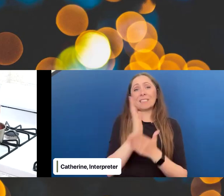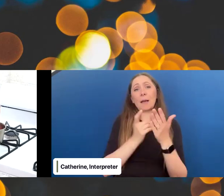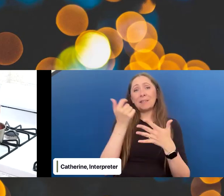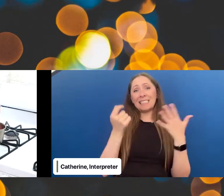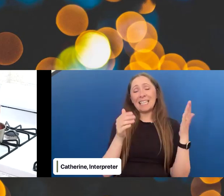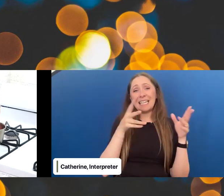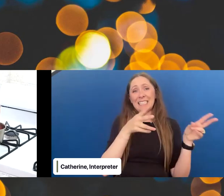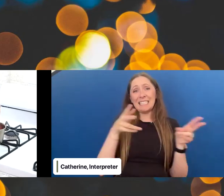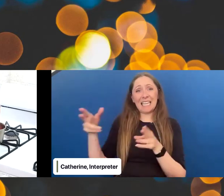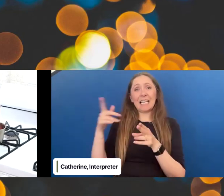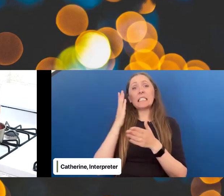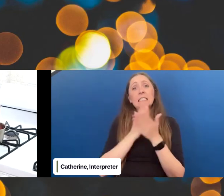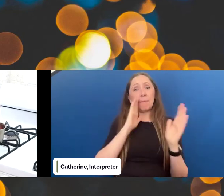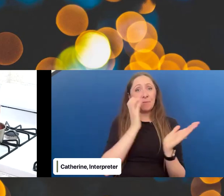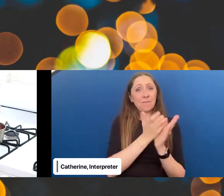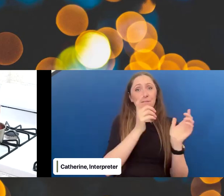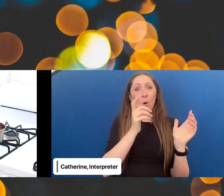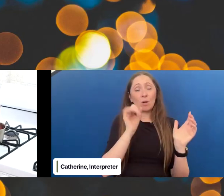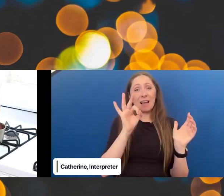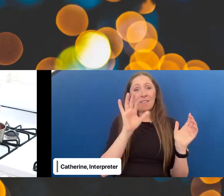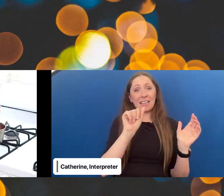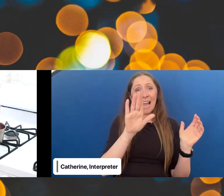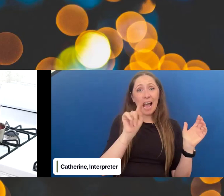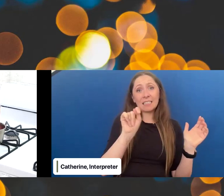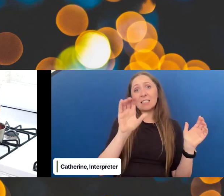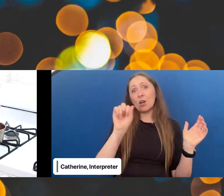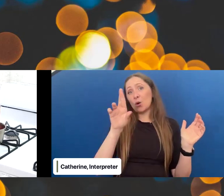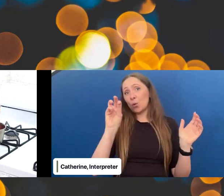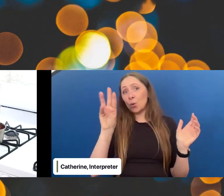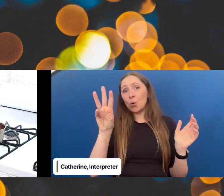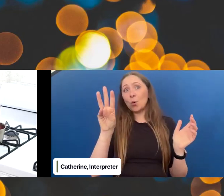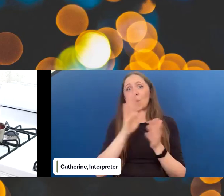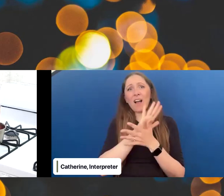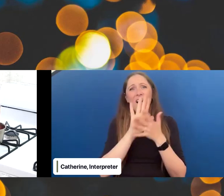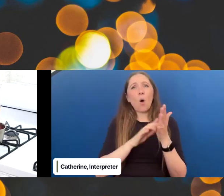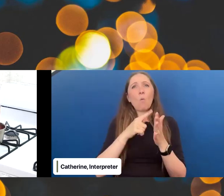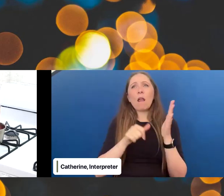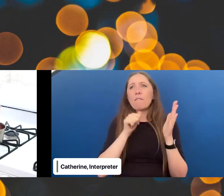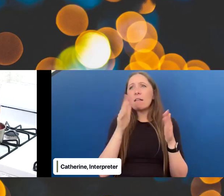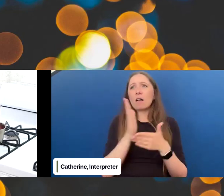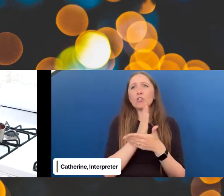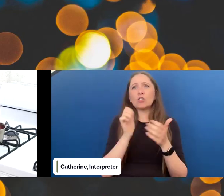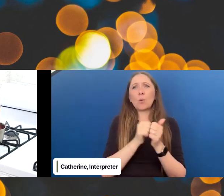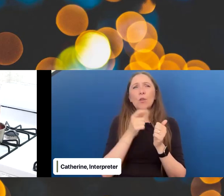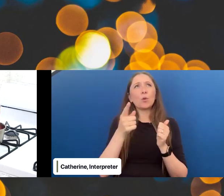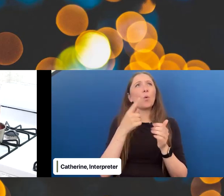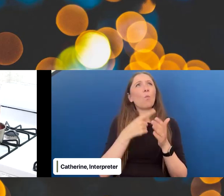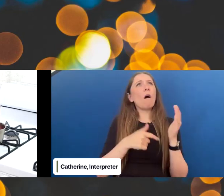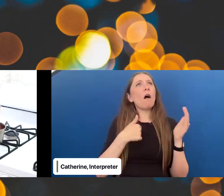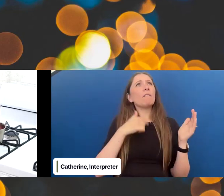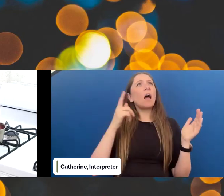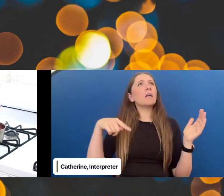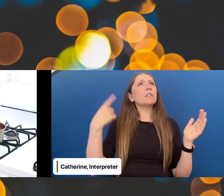scenes and some photos of the cast and crew, the sets. What haven't I done for you? What haven't I done for